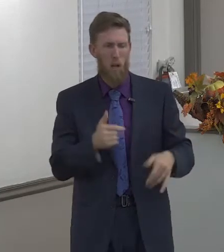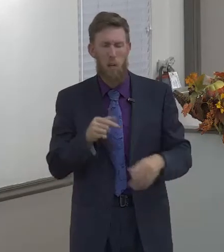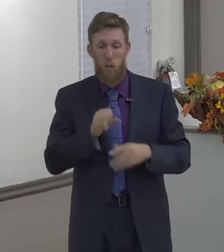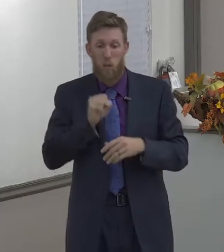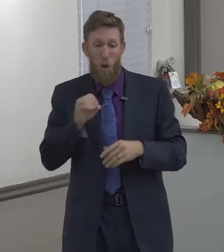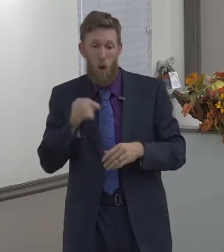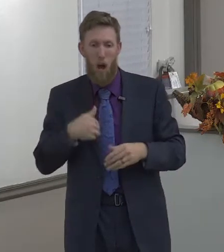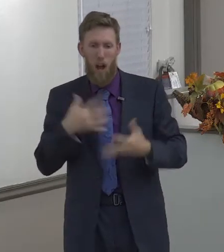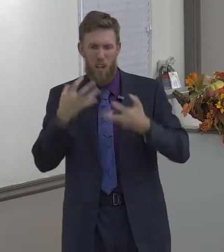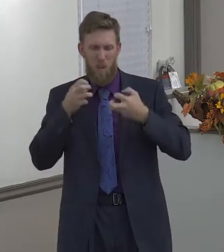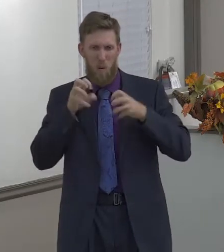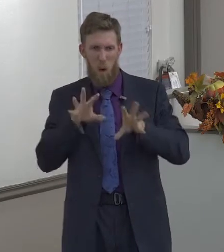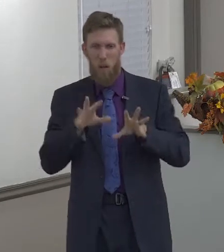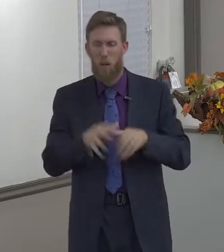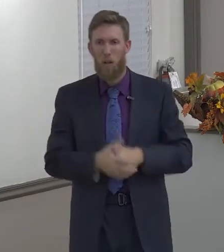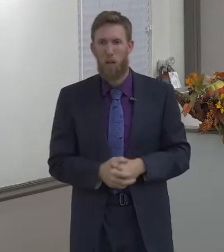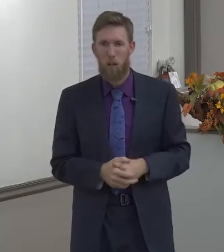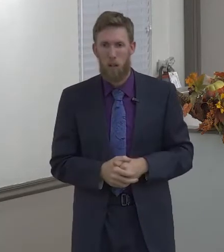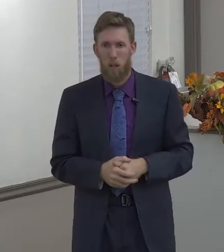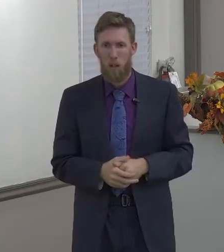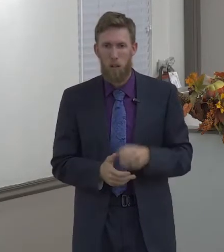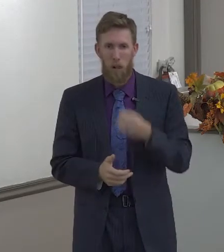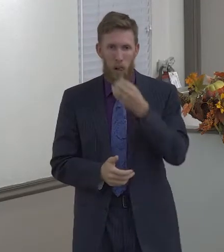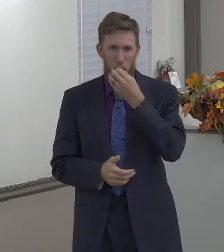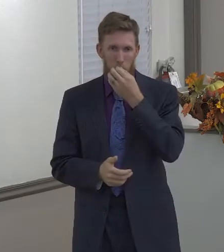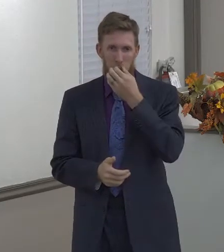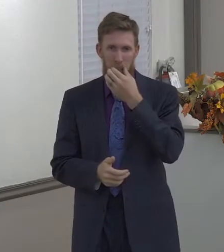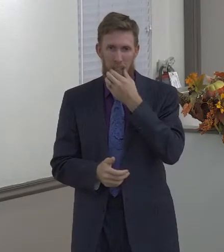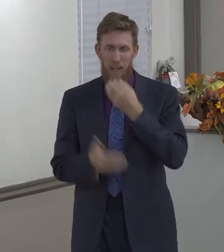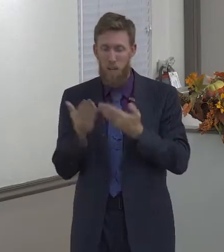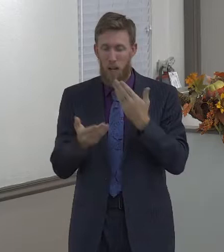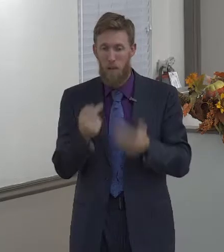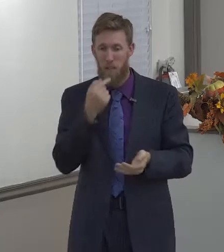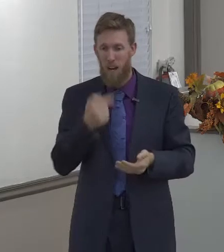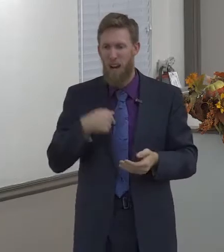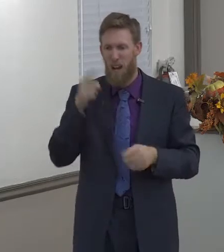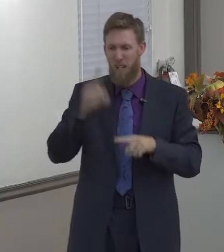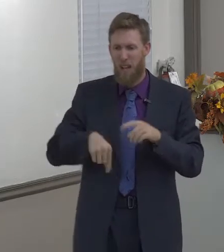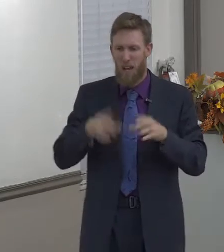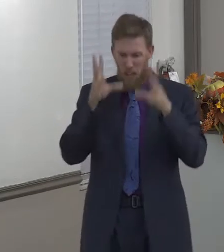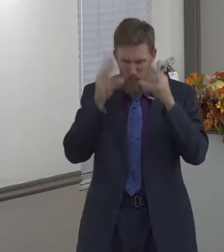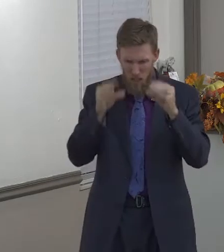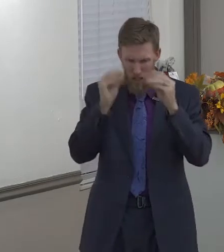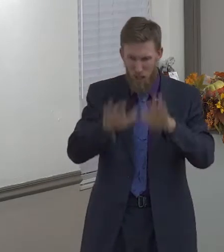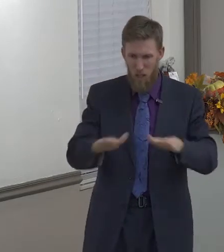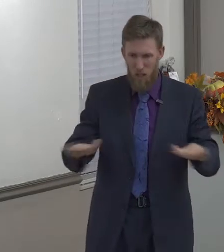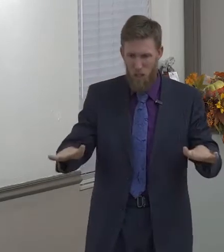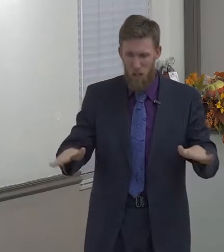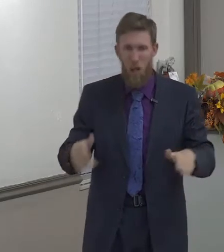you down about it? God didn't ask you to be the hand. He might have asked you to be the eye.